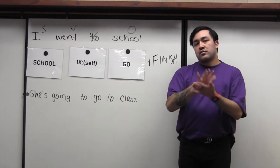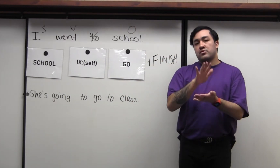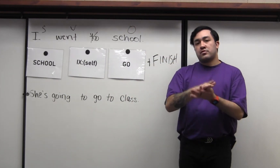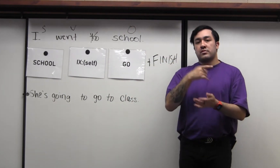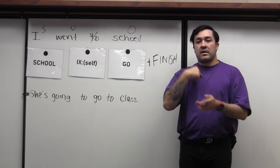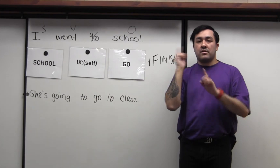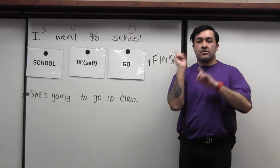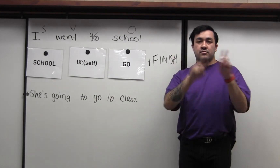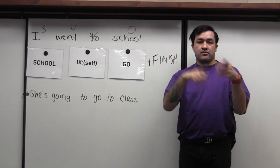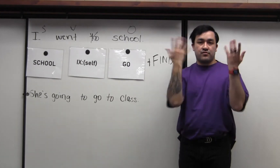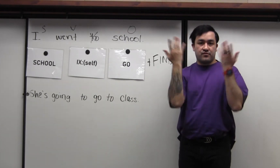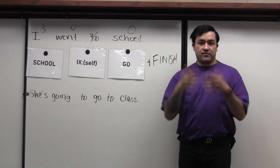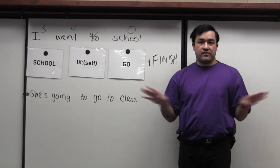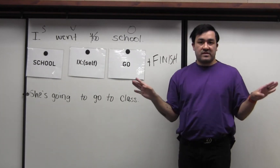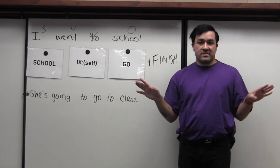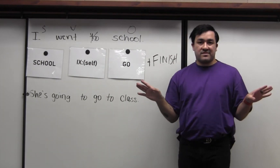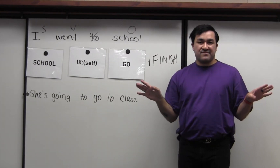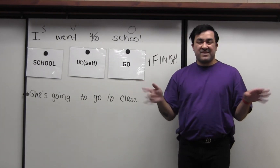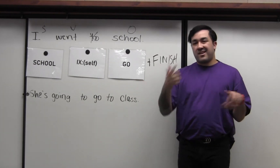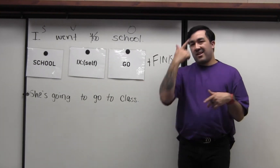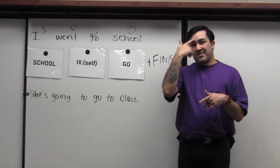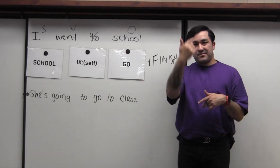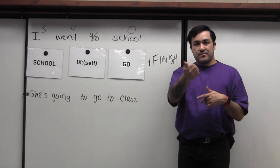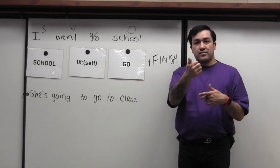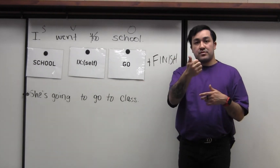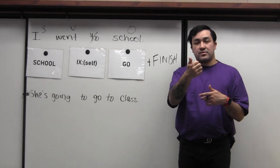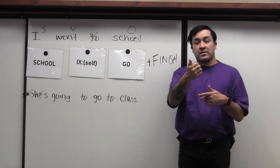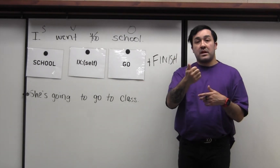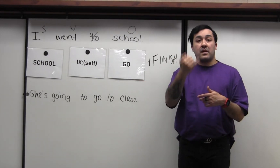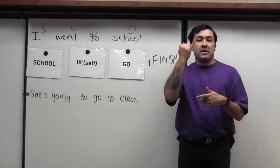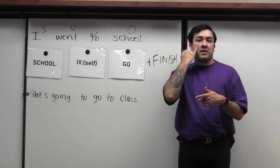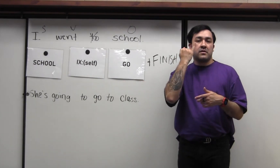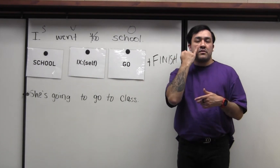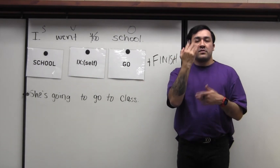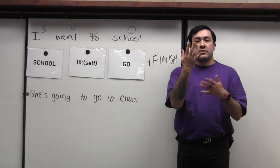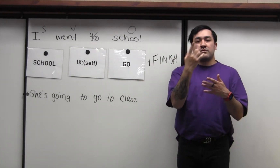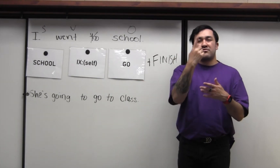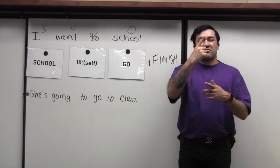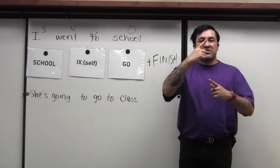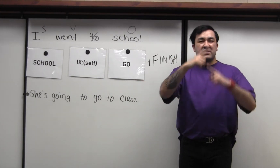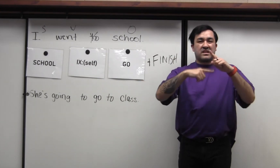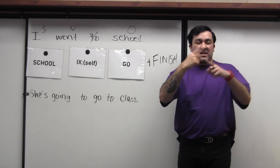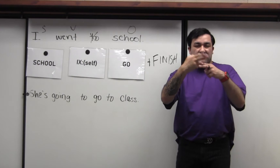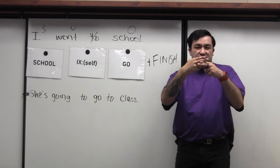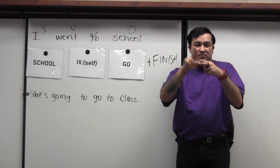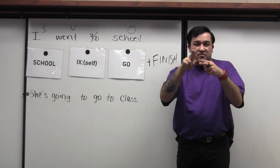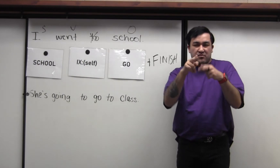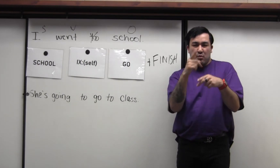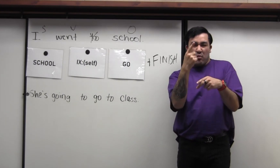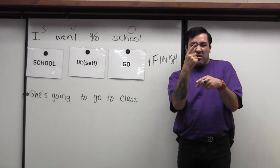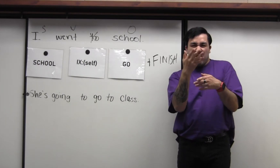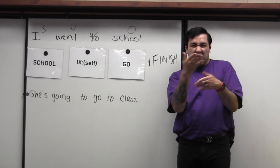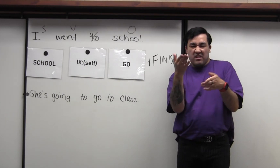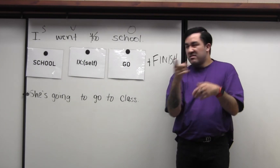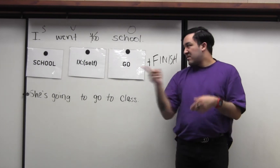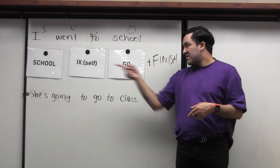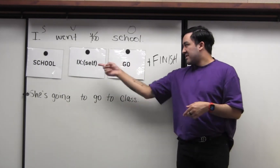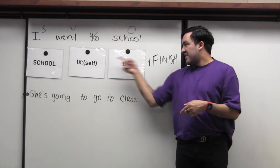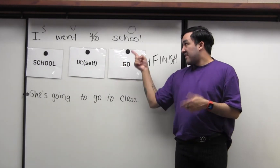go or school I go finish. So both of those work. It's really up to you. So let's say, for example, you